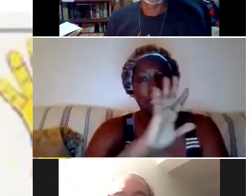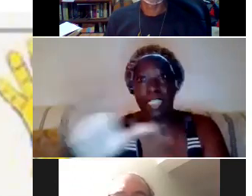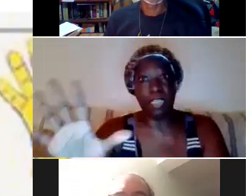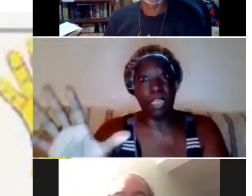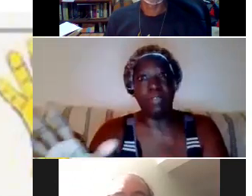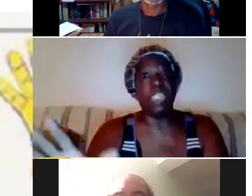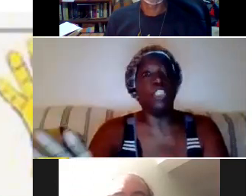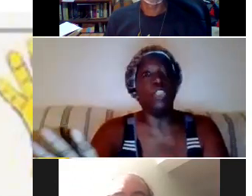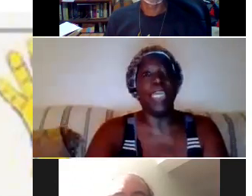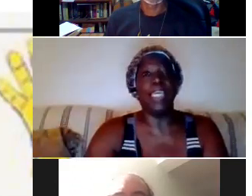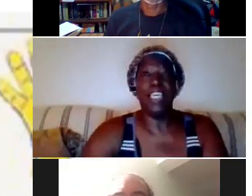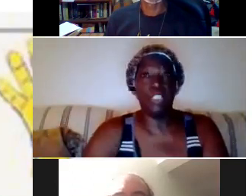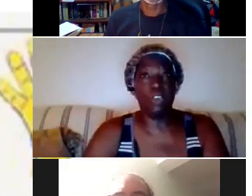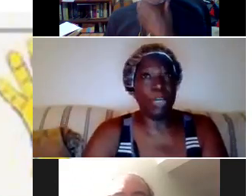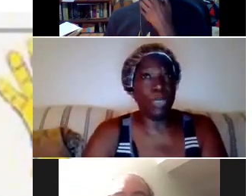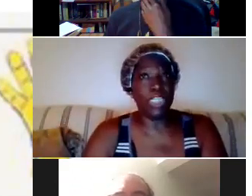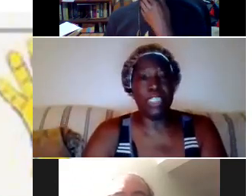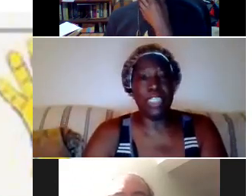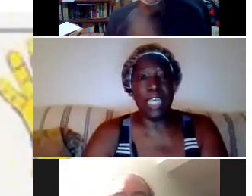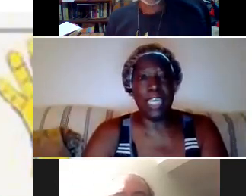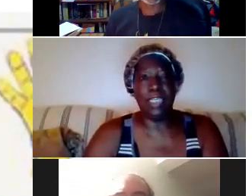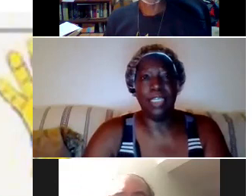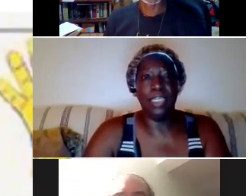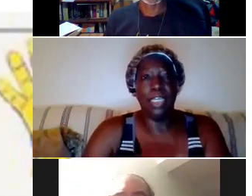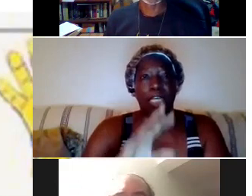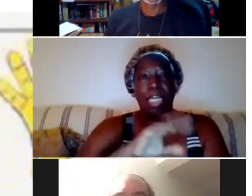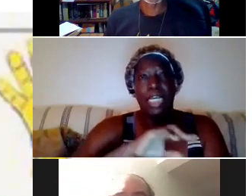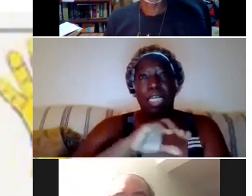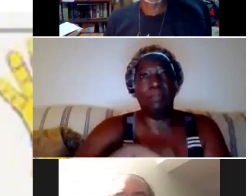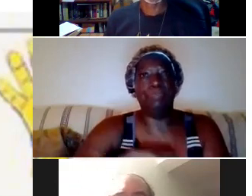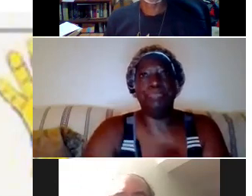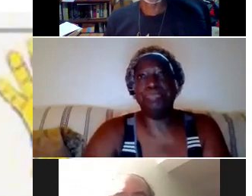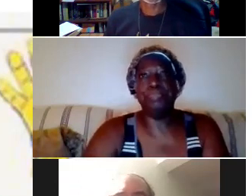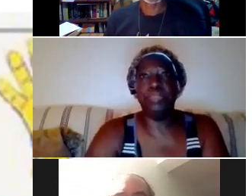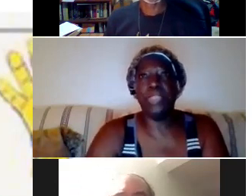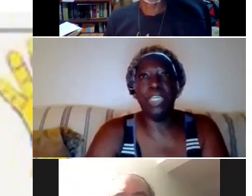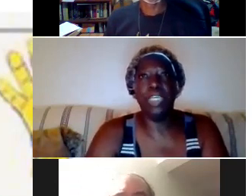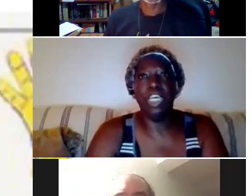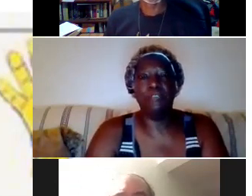because that's all there is to it. So if I wanted to sign